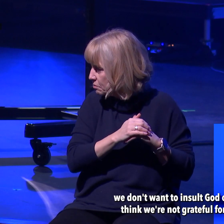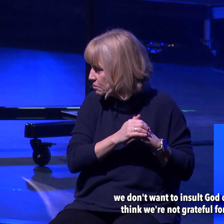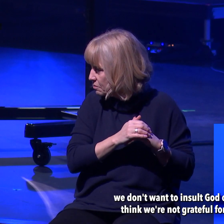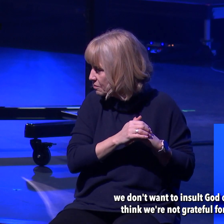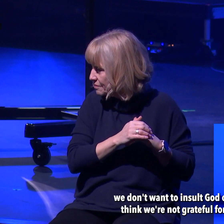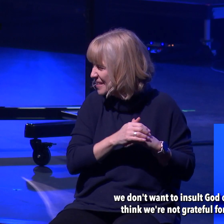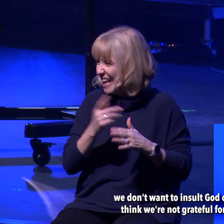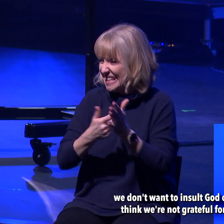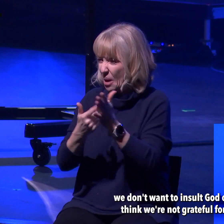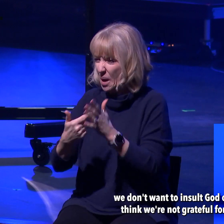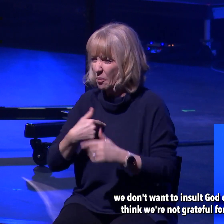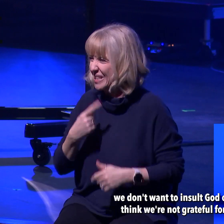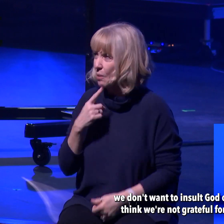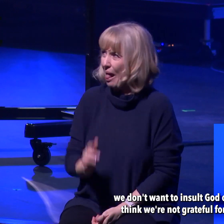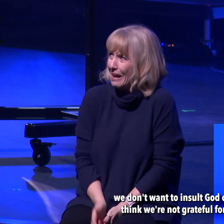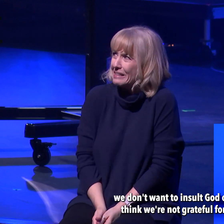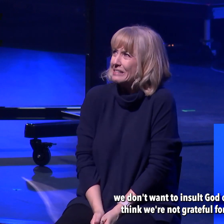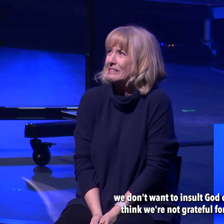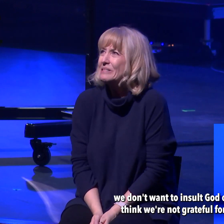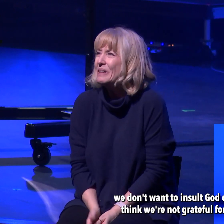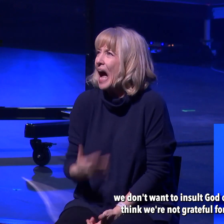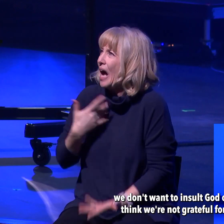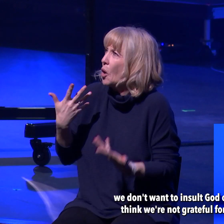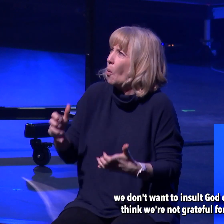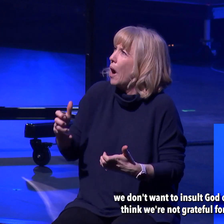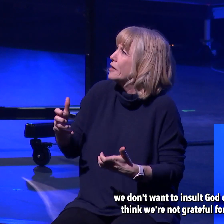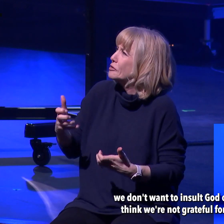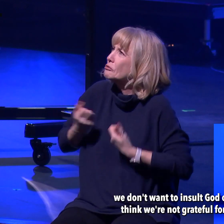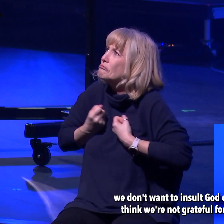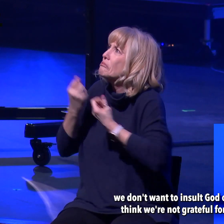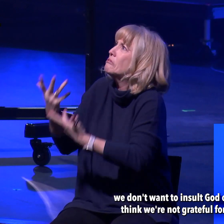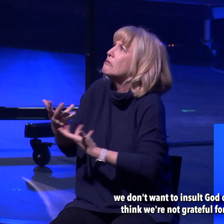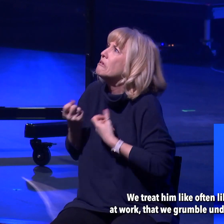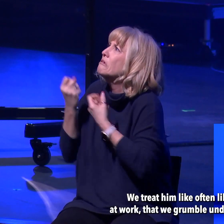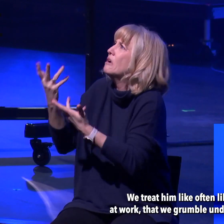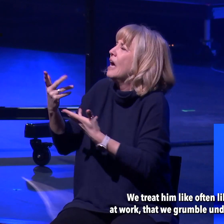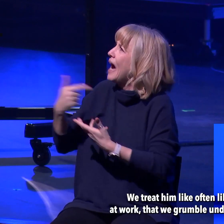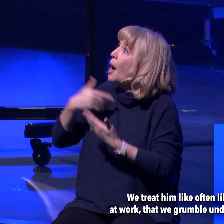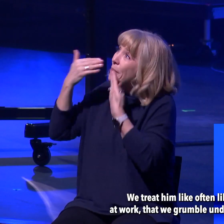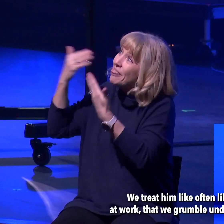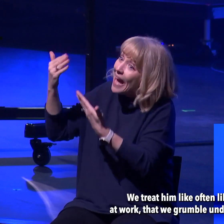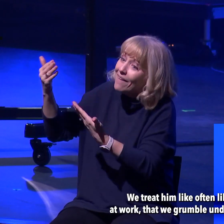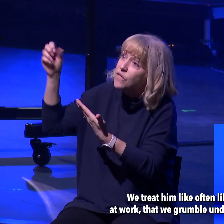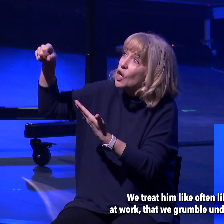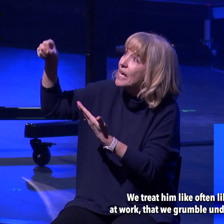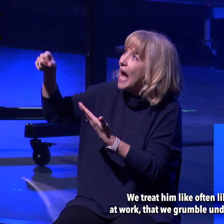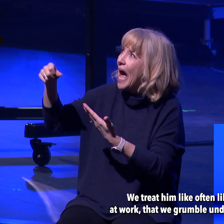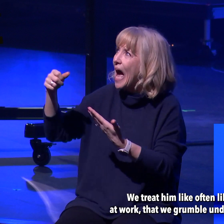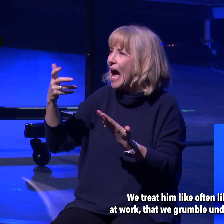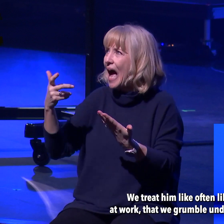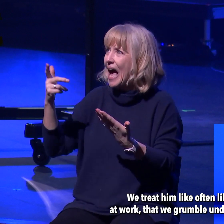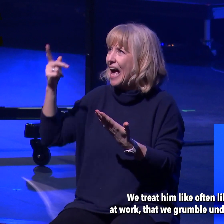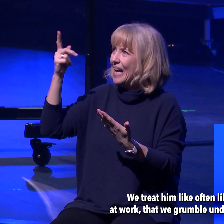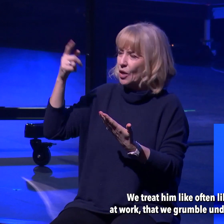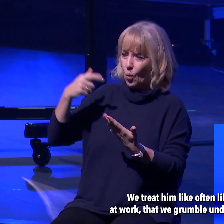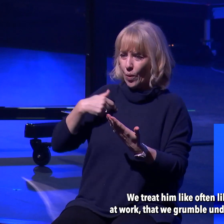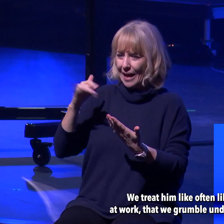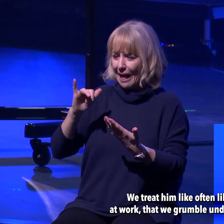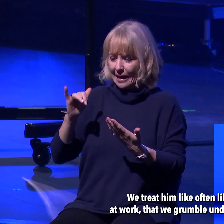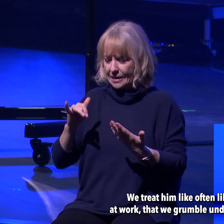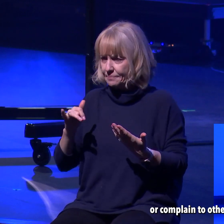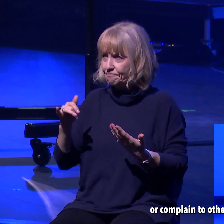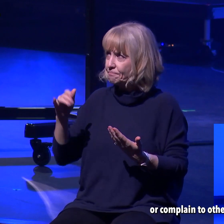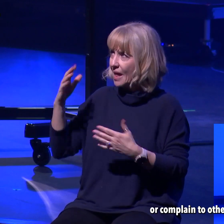because we don't want to insult God or make him think we're not grateful for our lives. We treat him often like a boss at work, that we grumble under